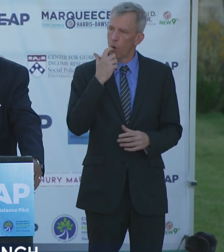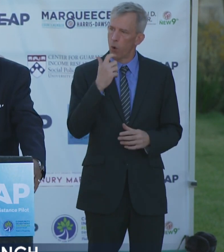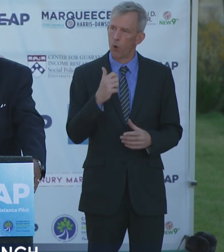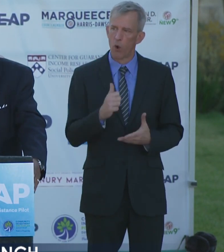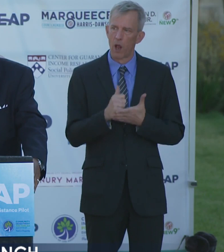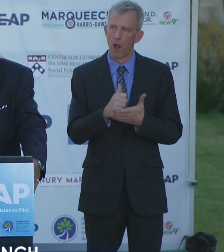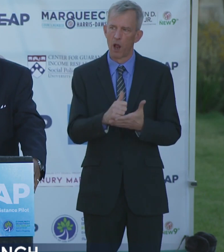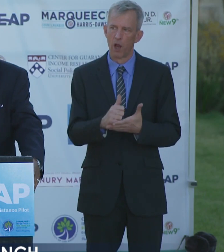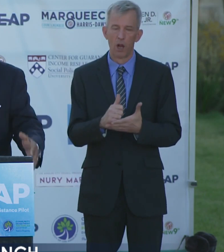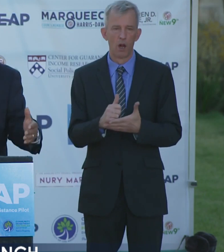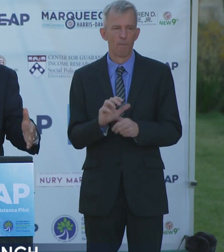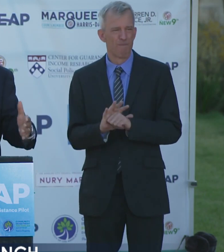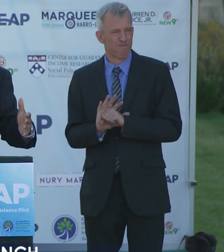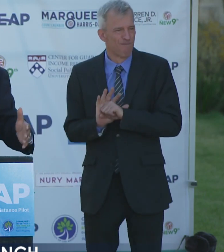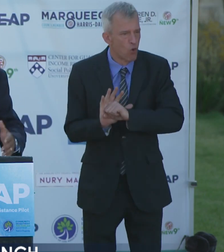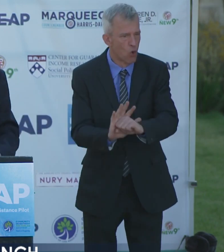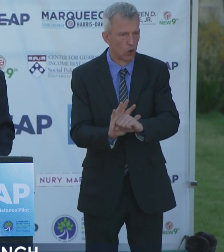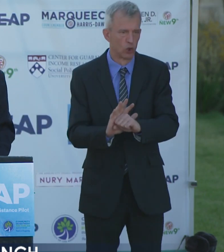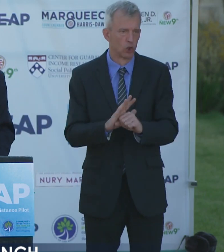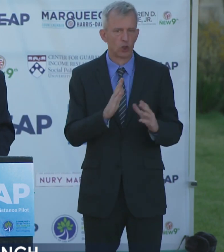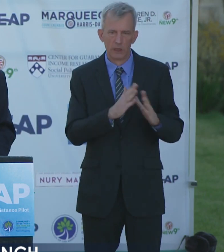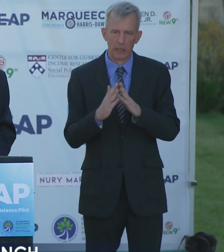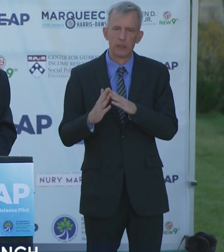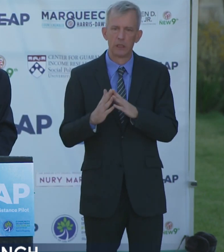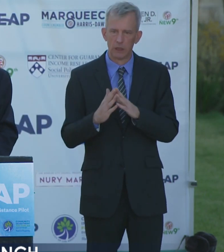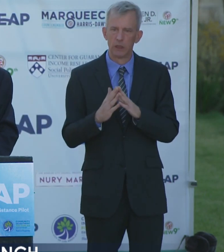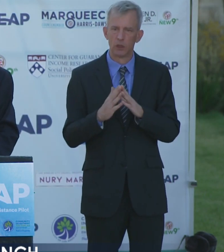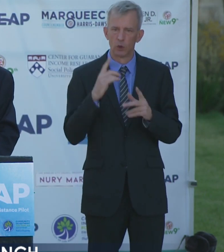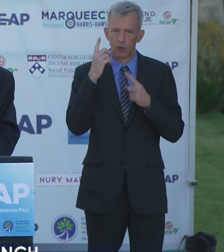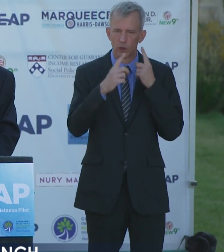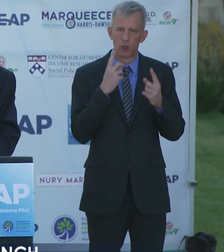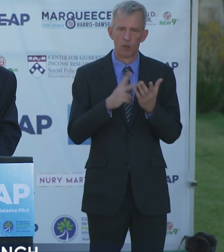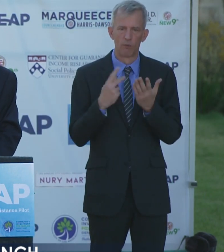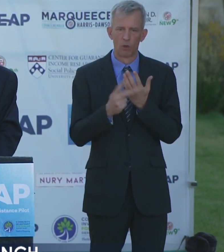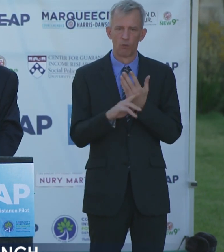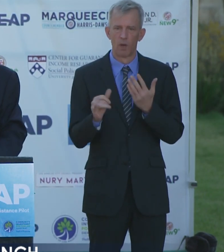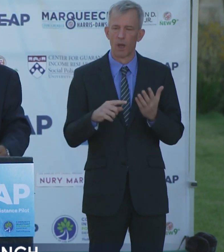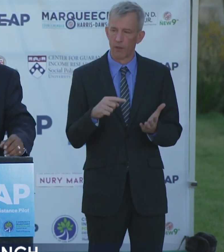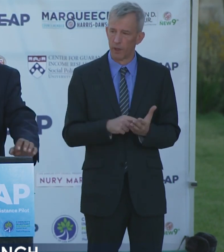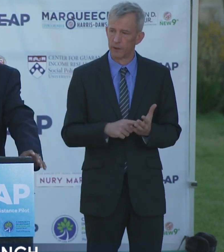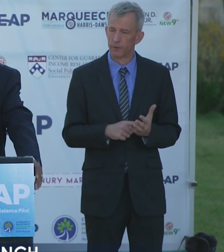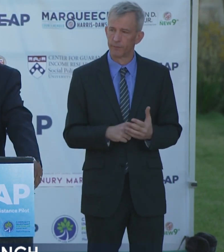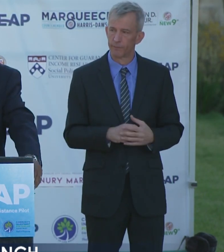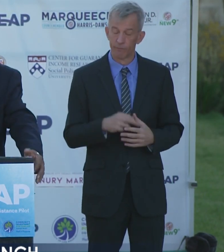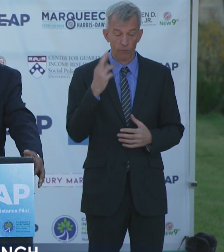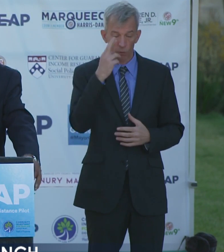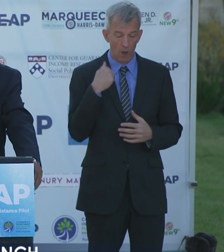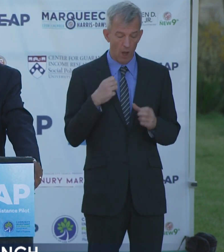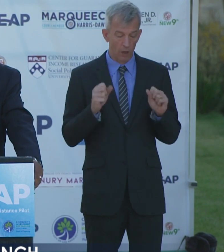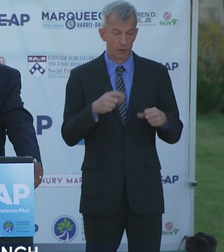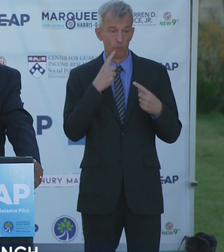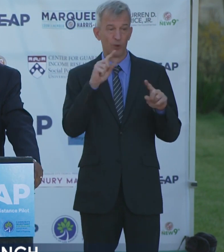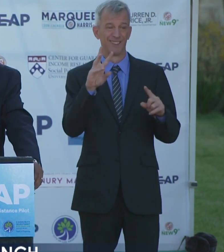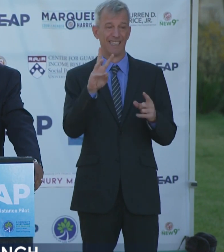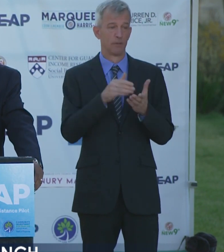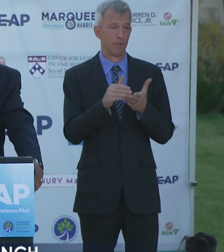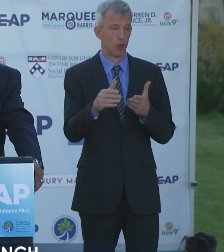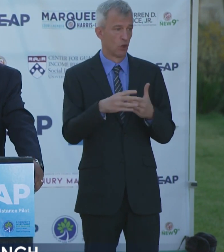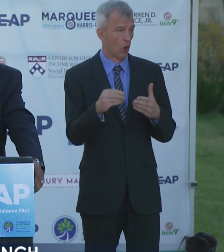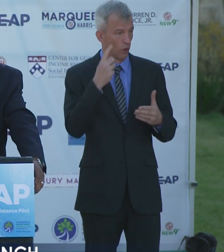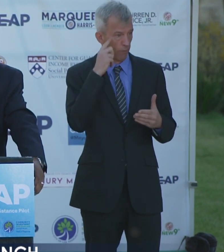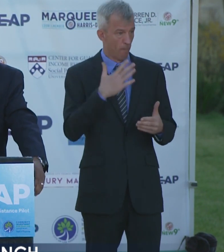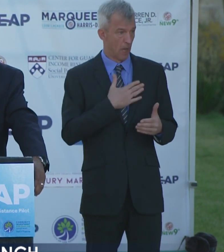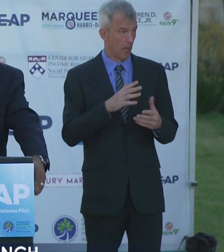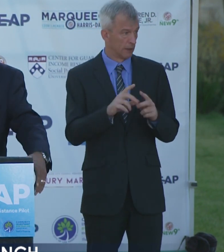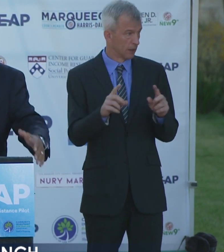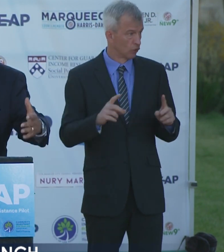city to consider a program like this. The reason I was able to announce a $6 million program for my district was